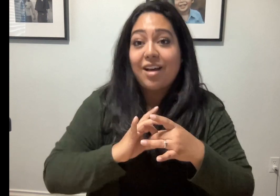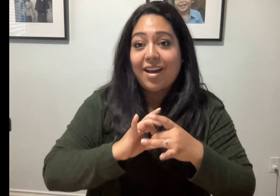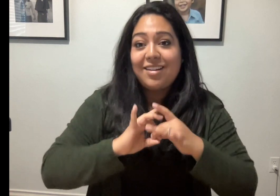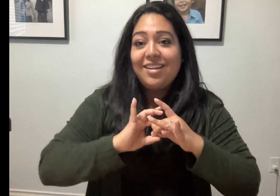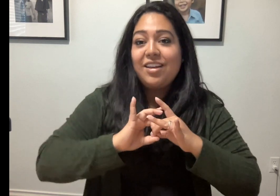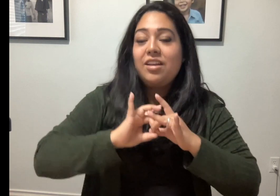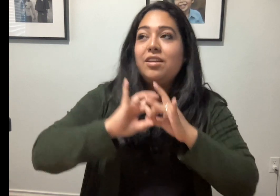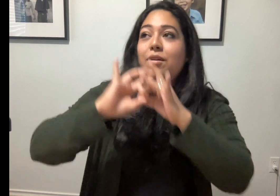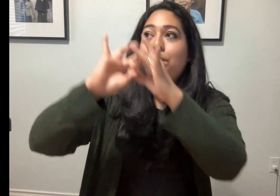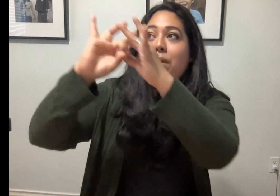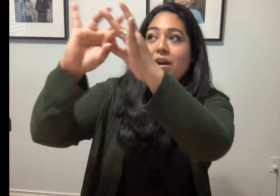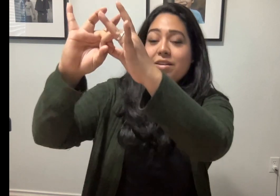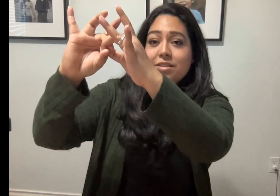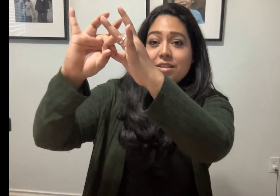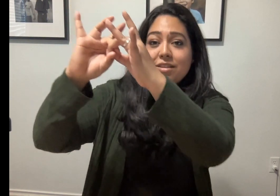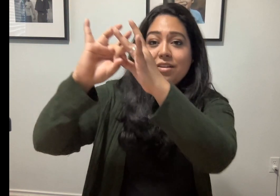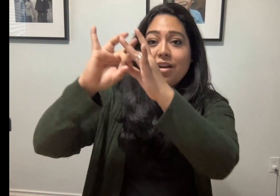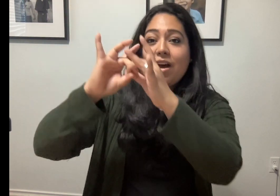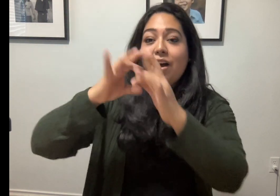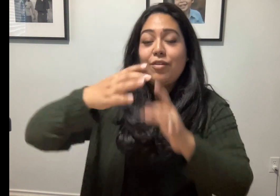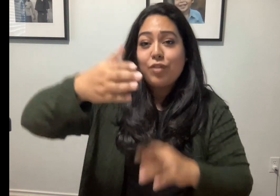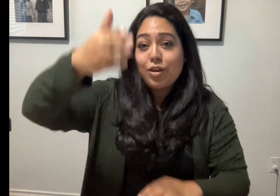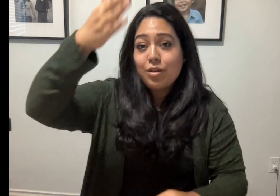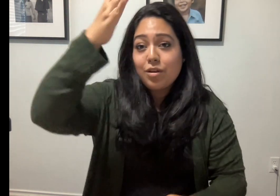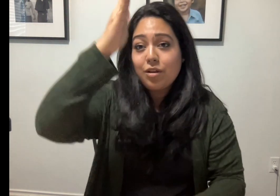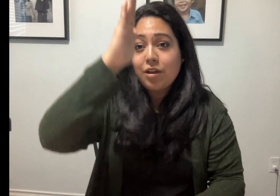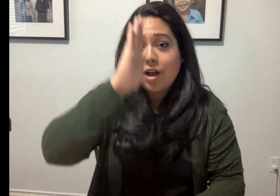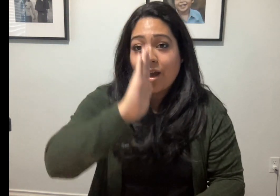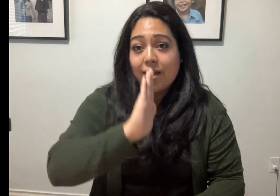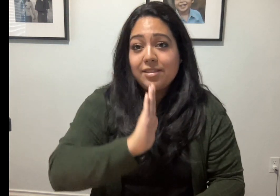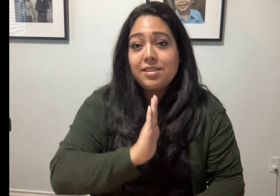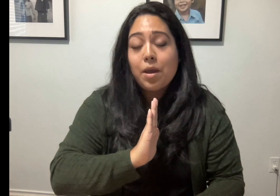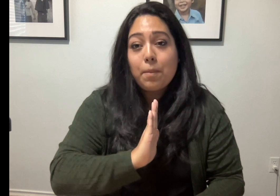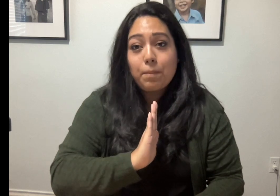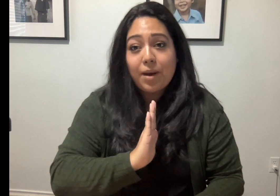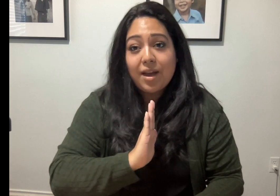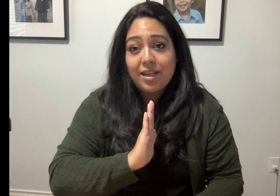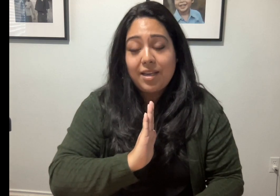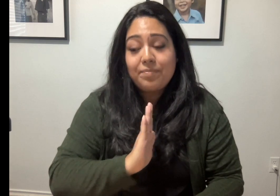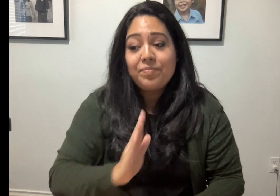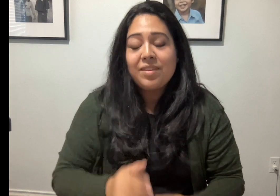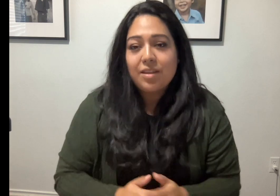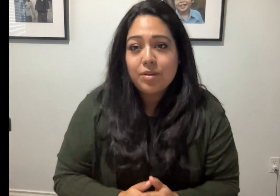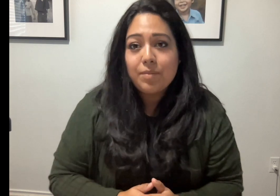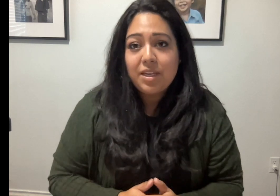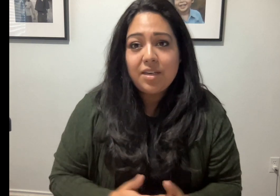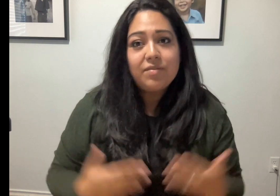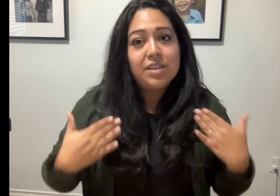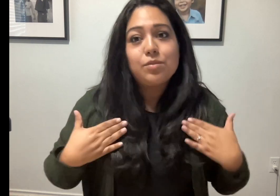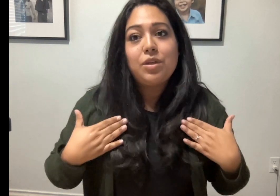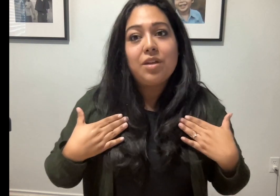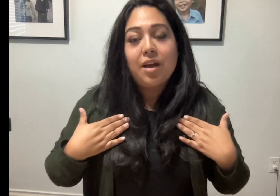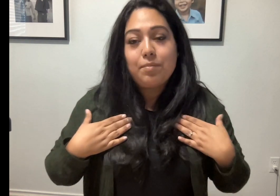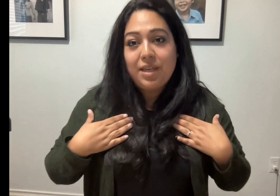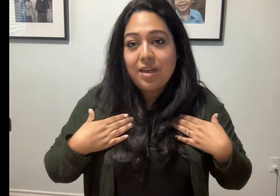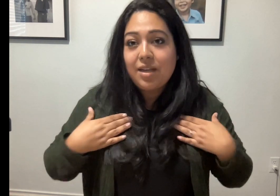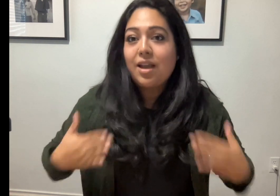God. Part of God's body. Now, the meaning of this would not be an